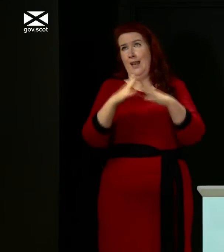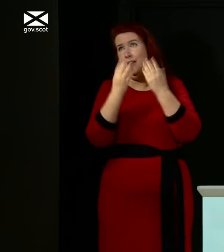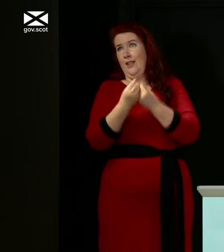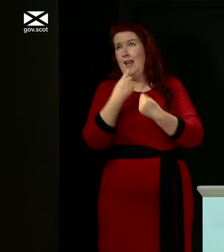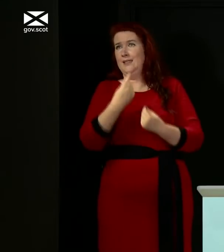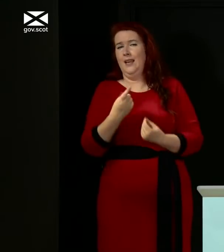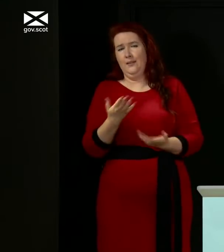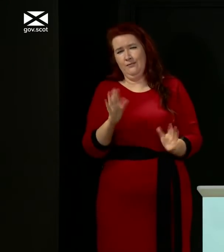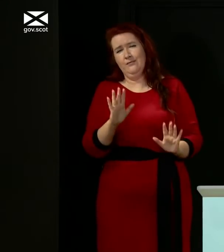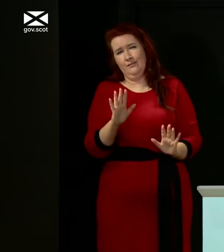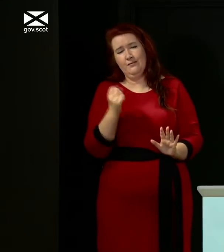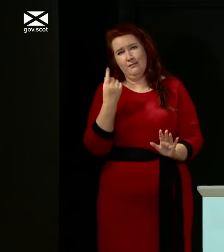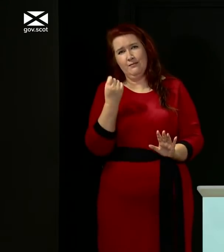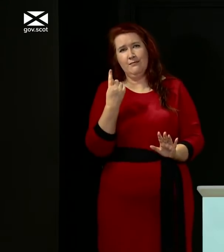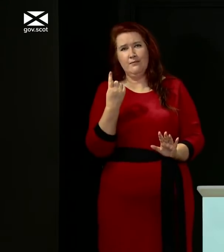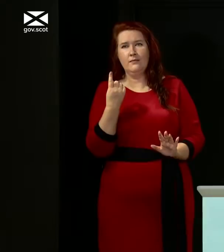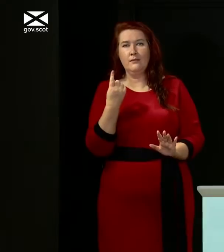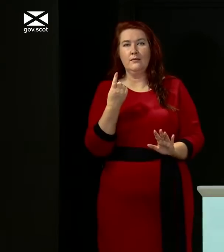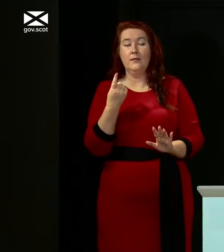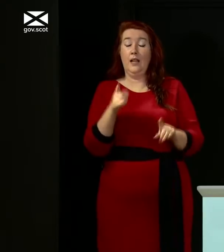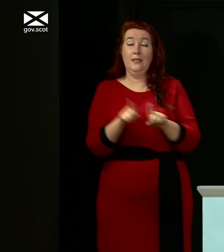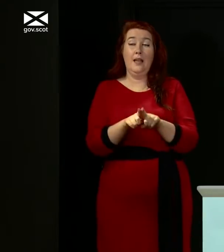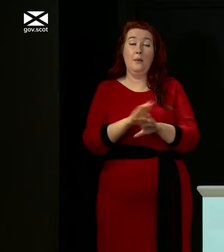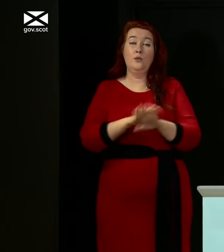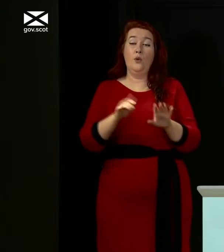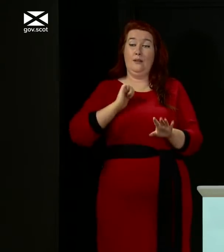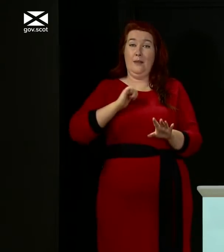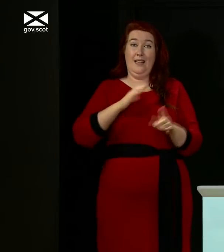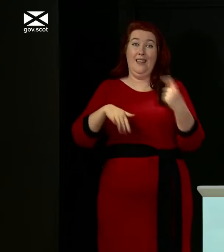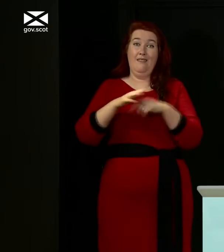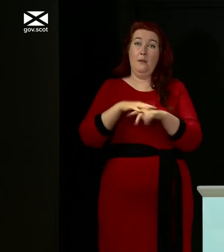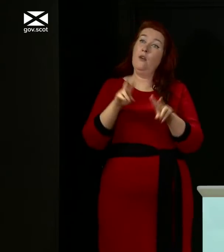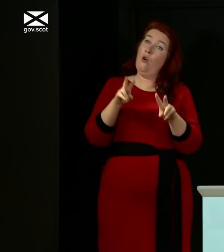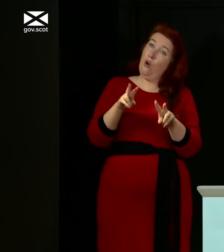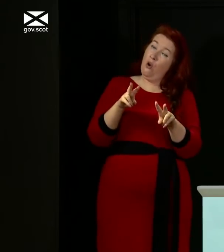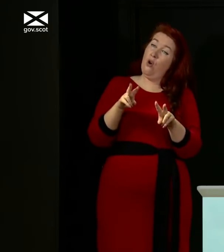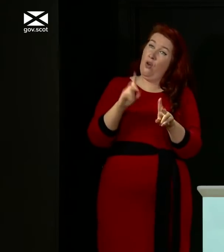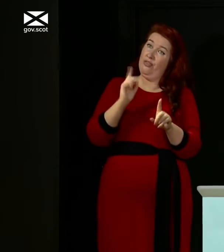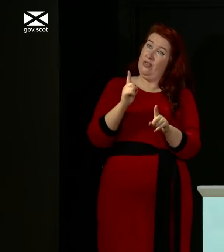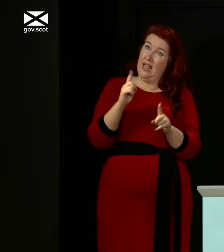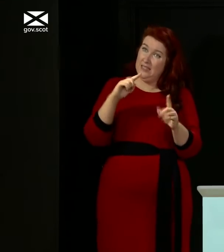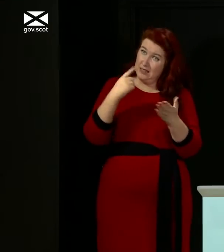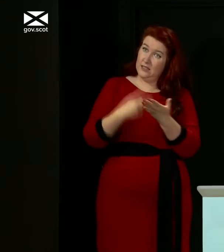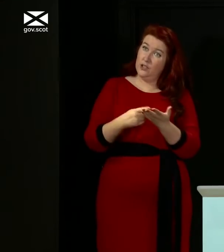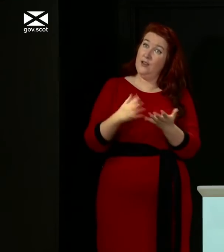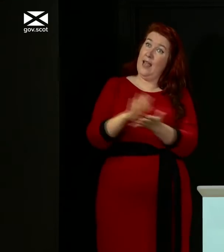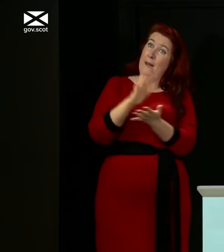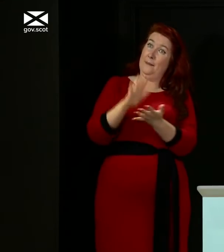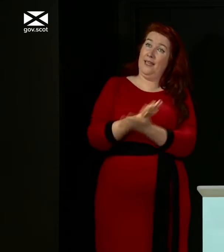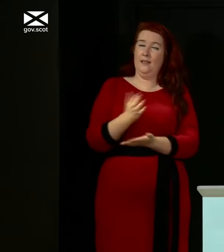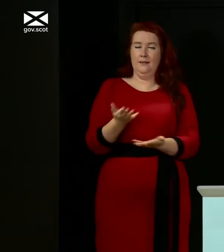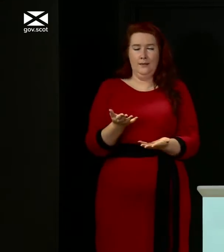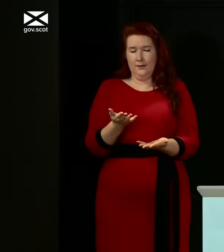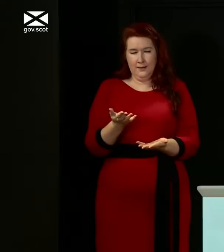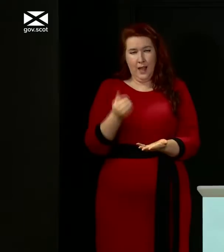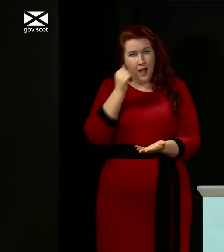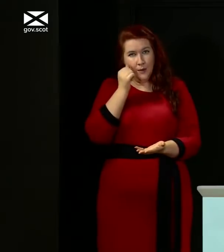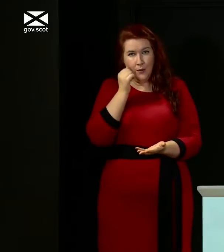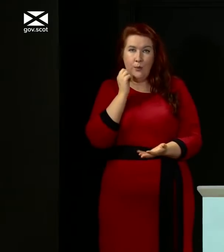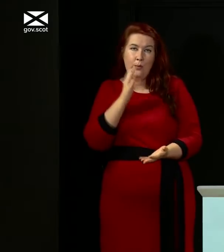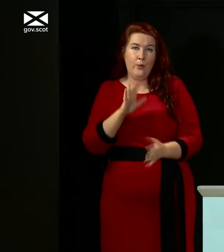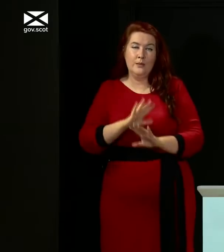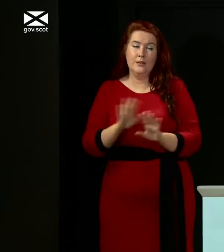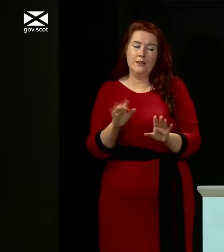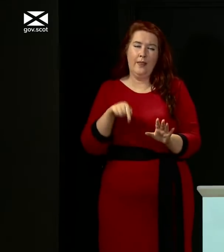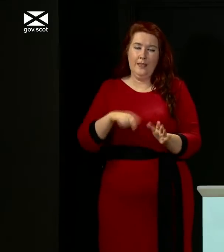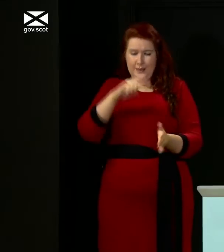and I certainly don't expect everybody to feel happy or anything like it about possibly any decision I'm having to